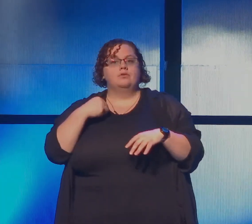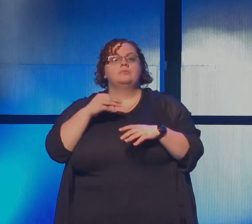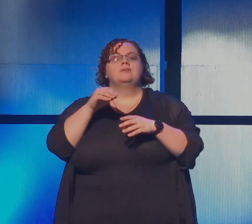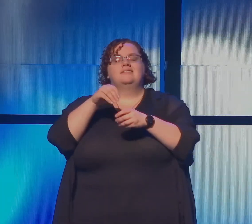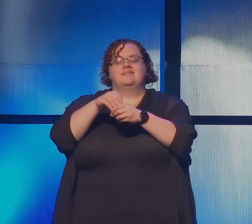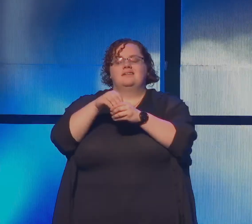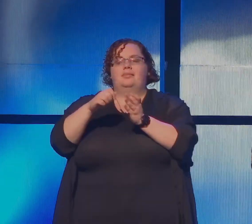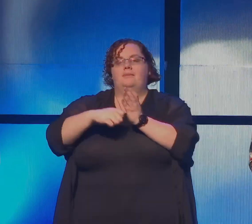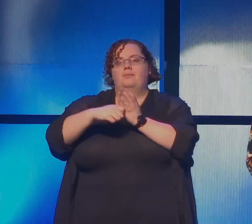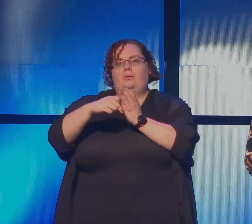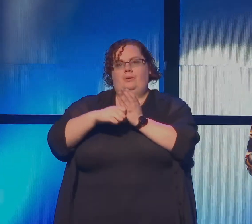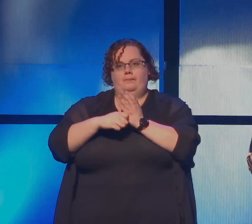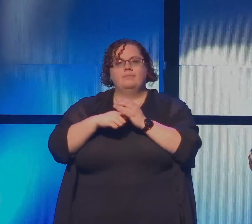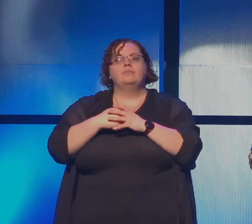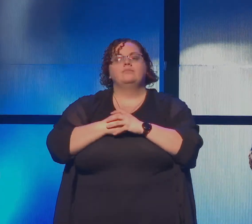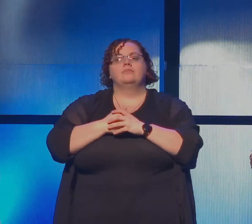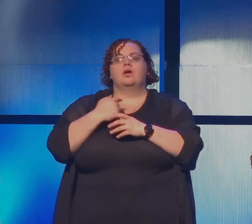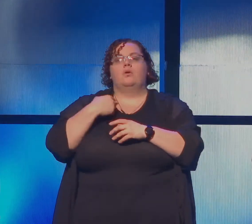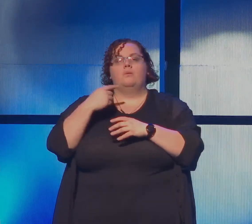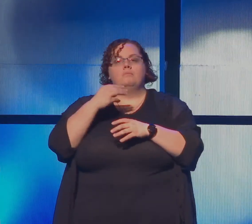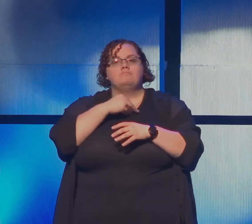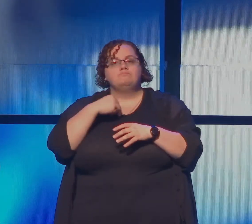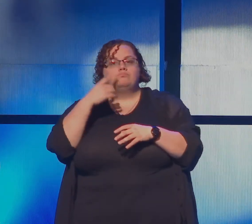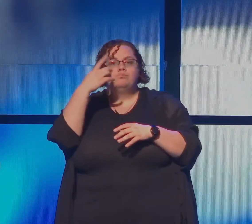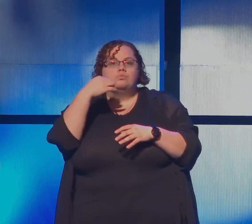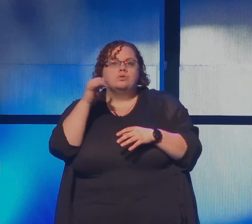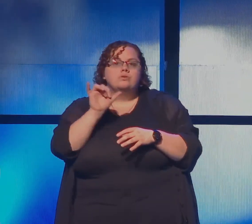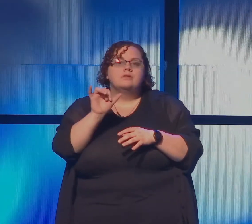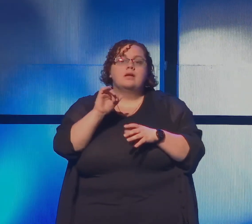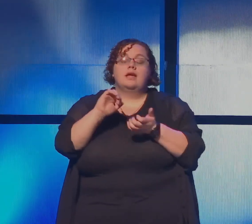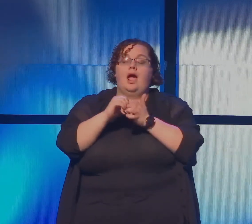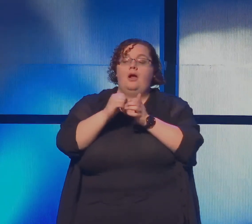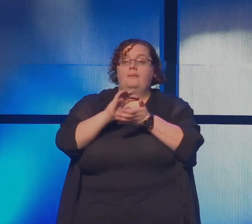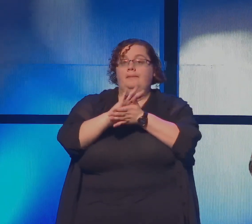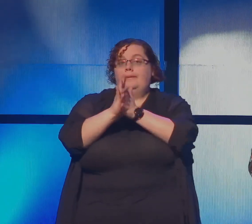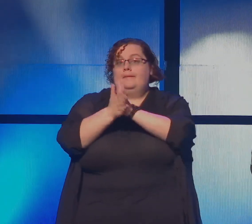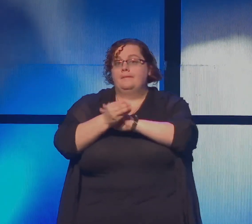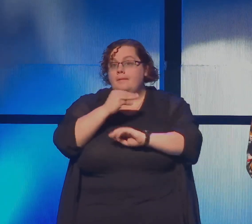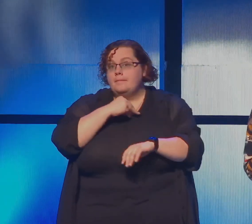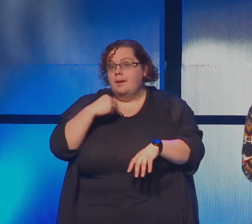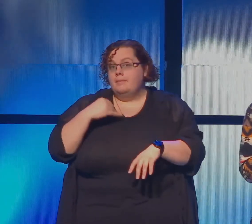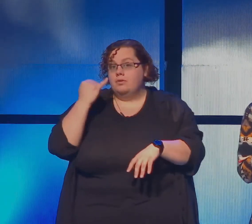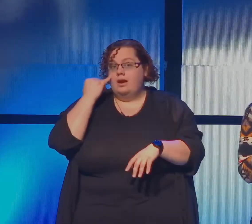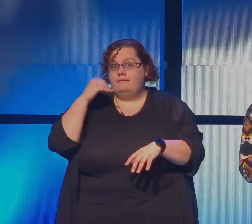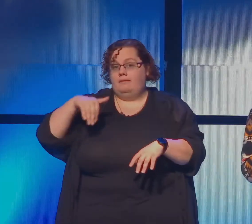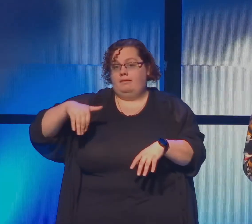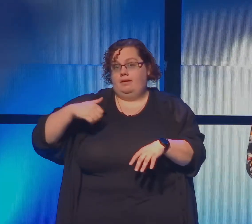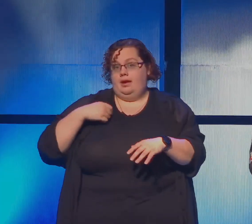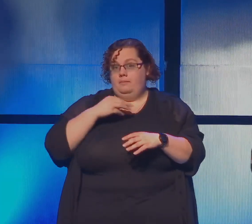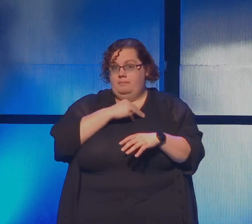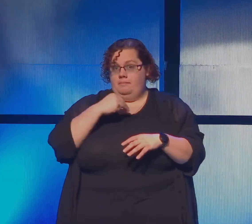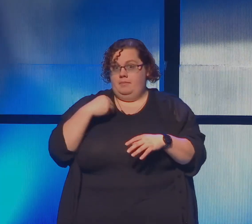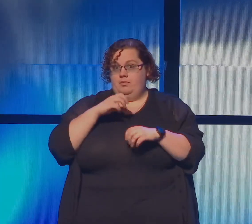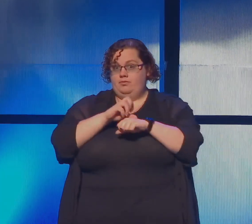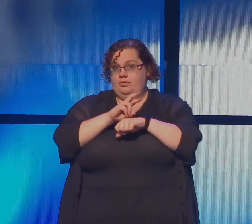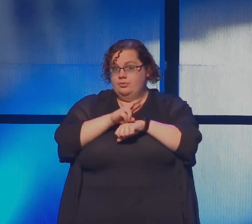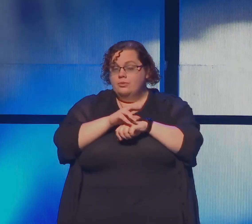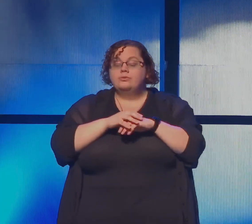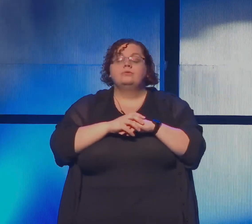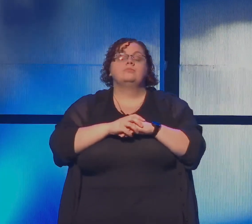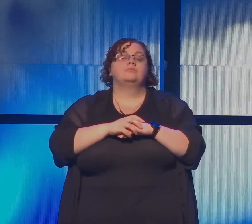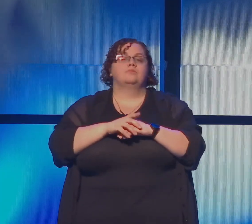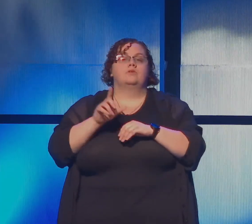program folder, and what membership looks like, how you can become a member if you are not currently a member of Crossroads